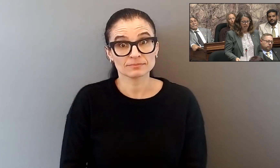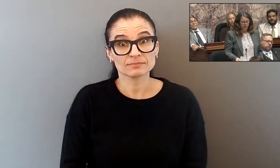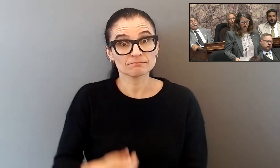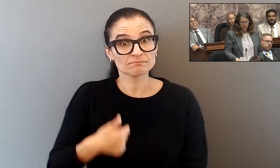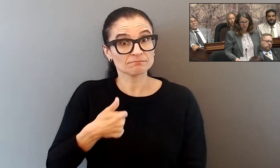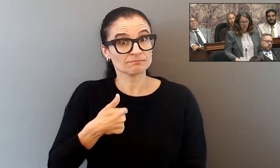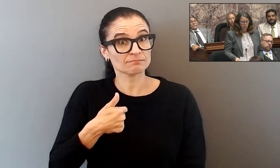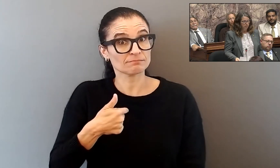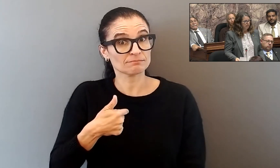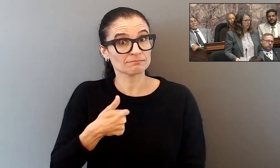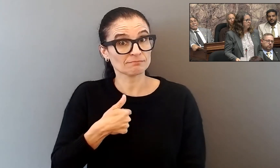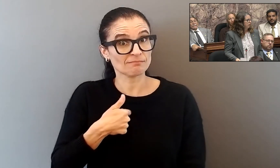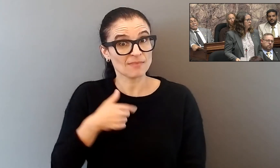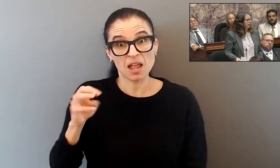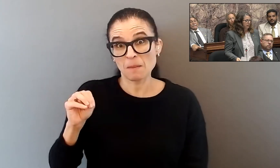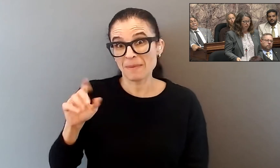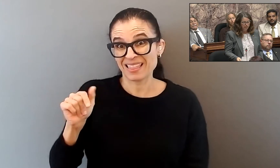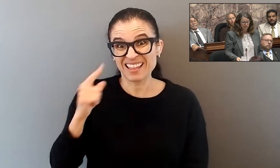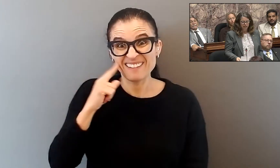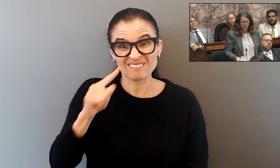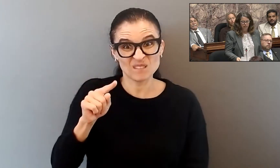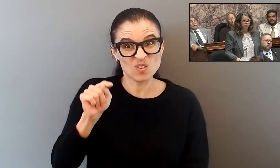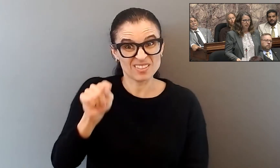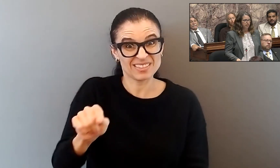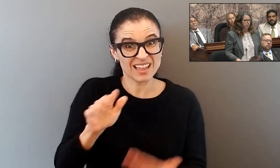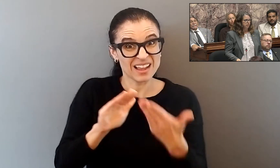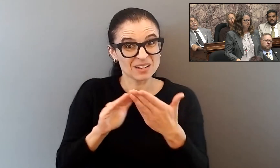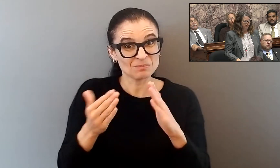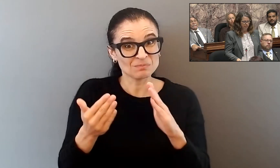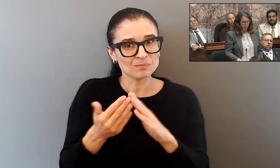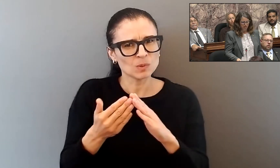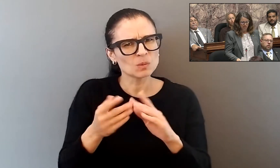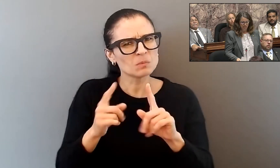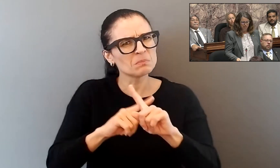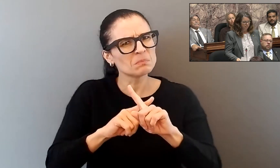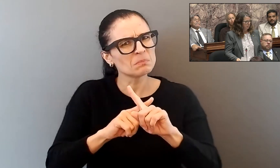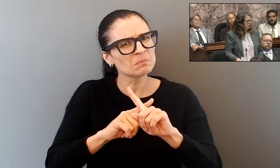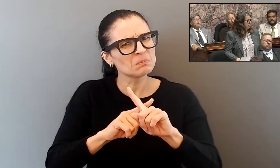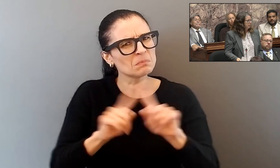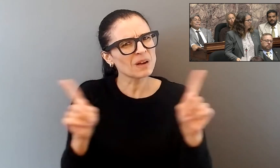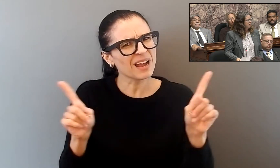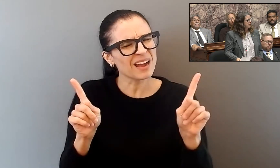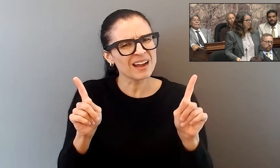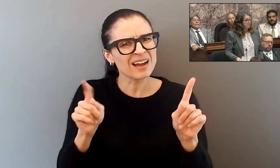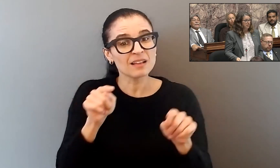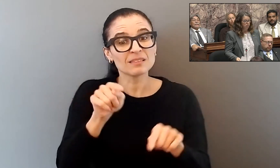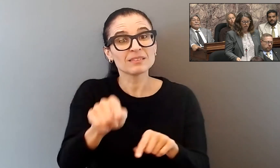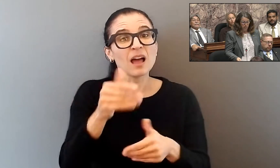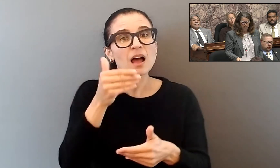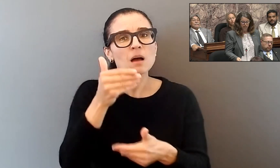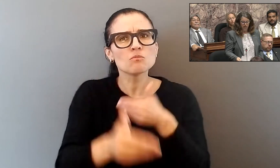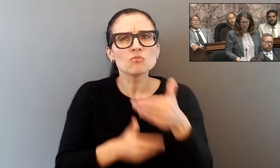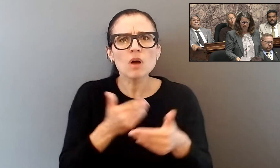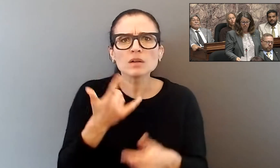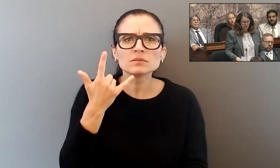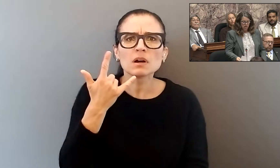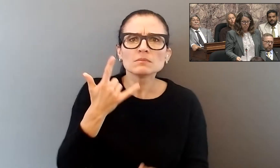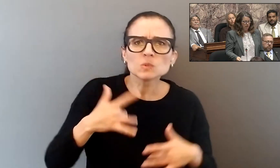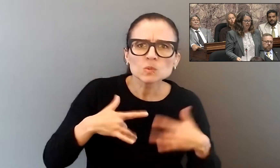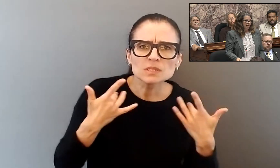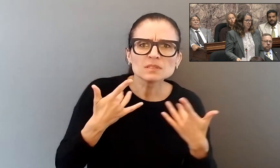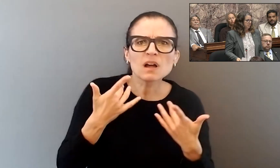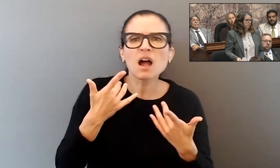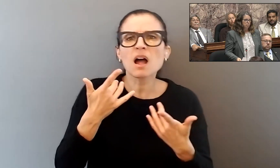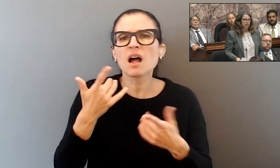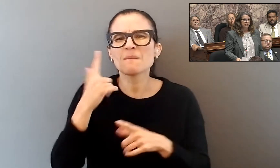completely shut out, while residents are growing increasingly frustrated over this secretive process. This government says they want to work across